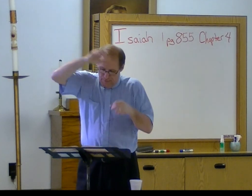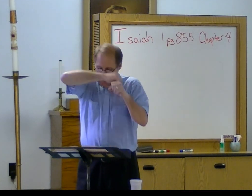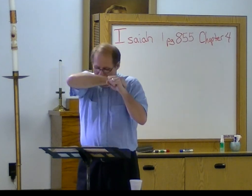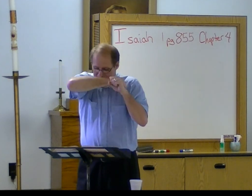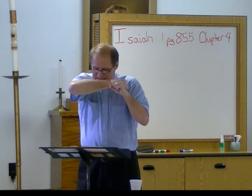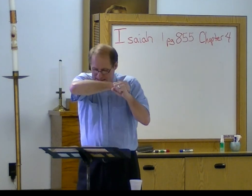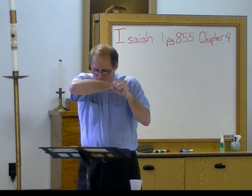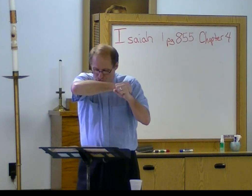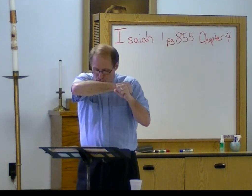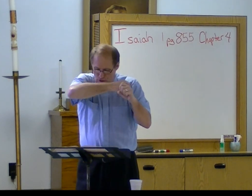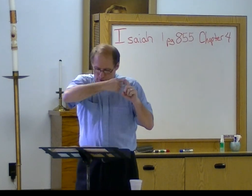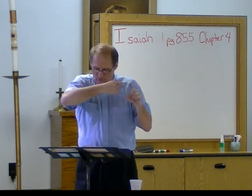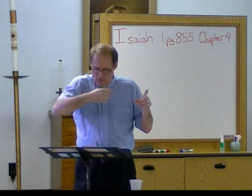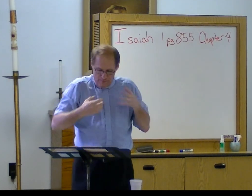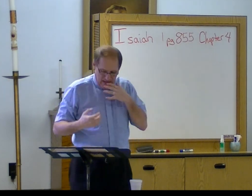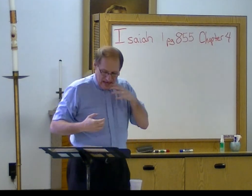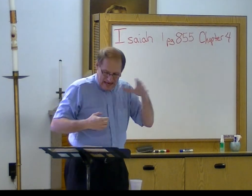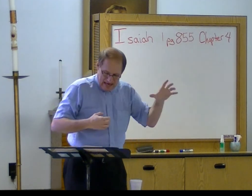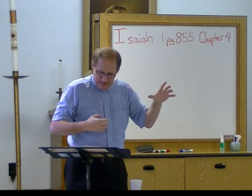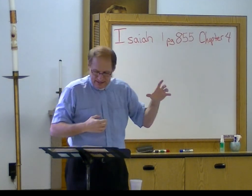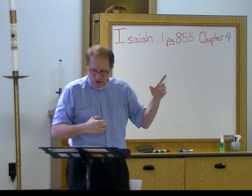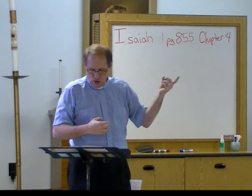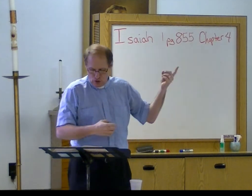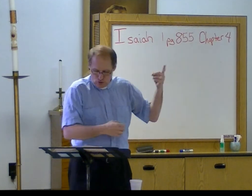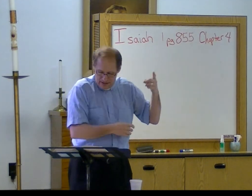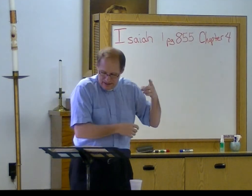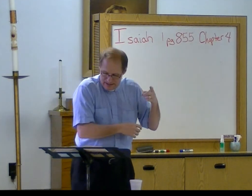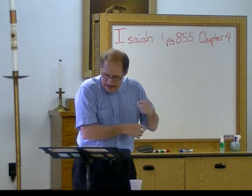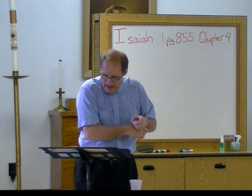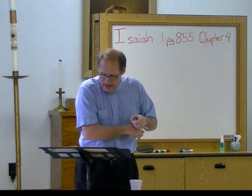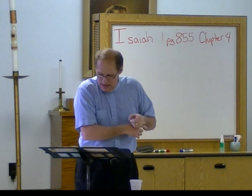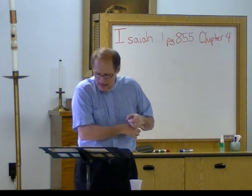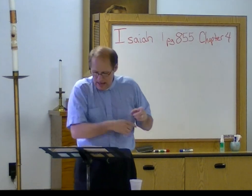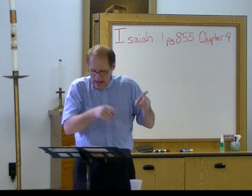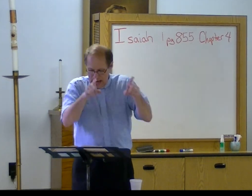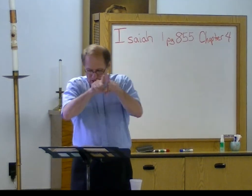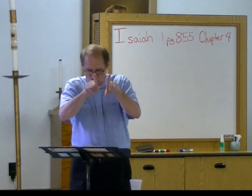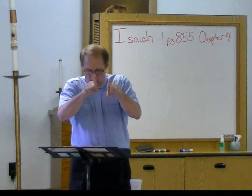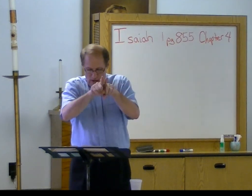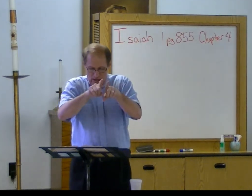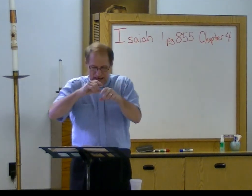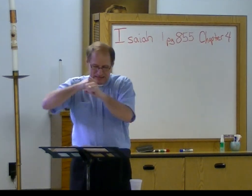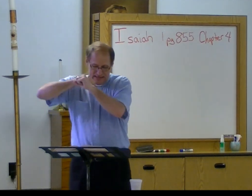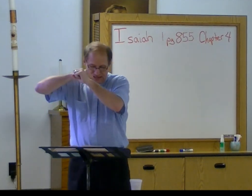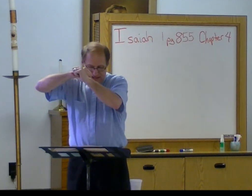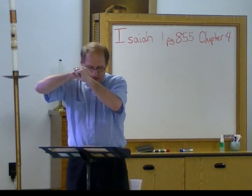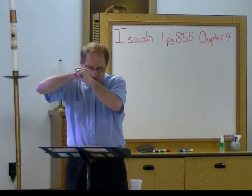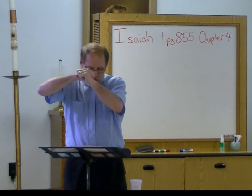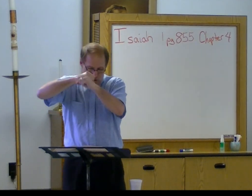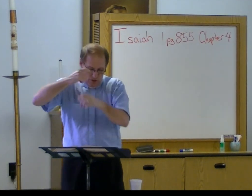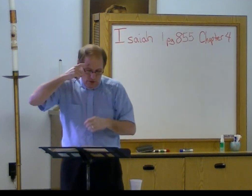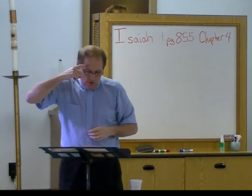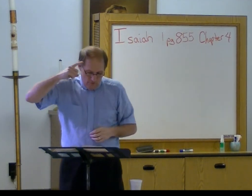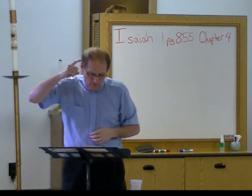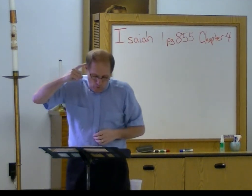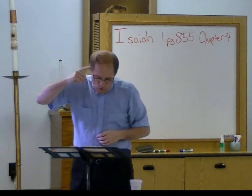be a shelter from the heat during the day, as well as a shelter